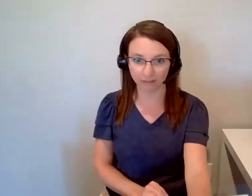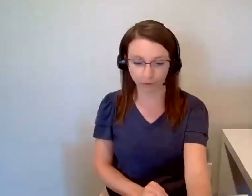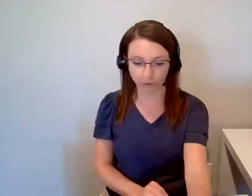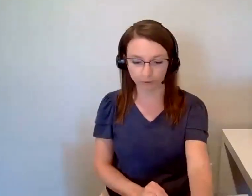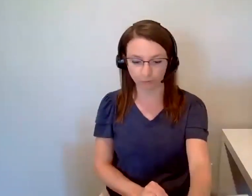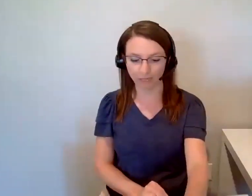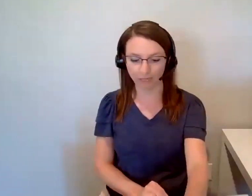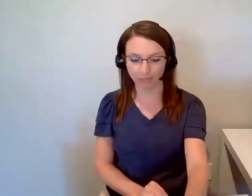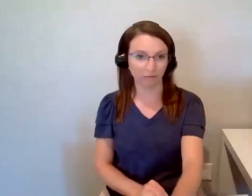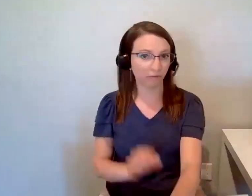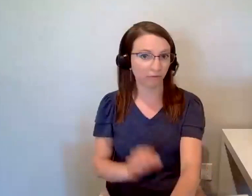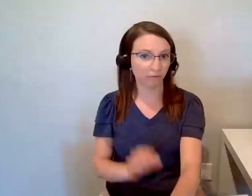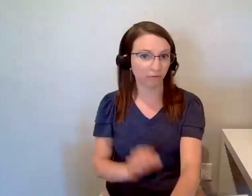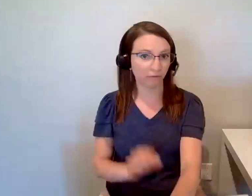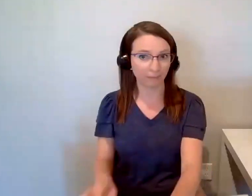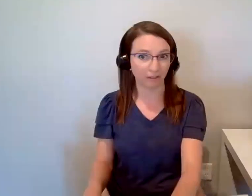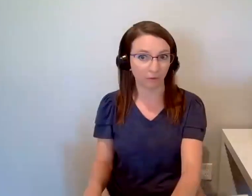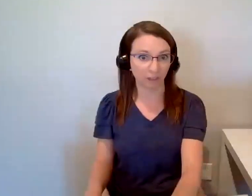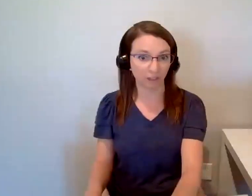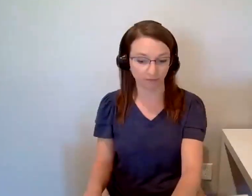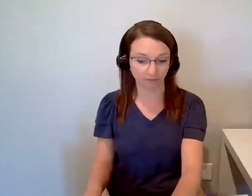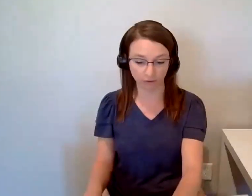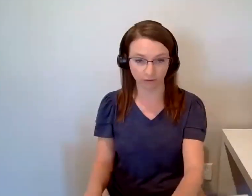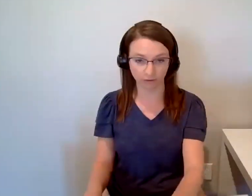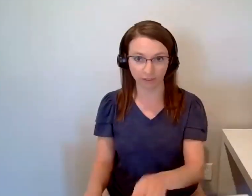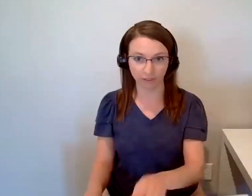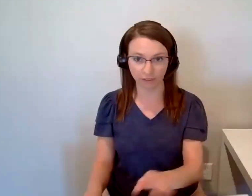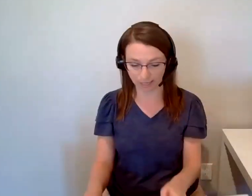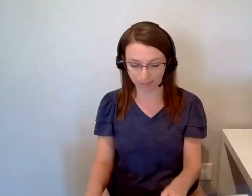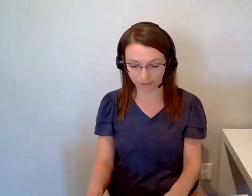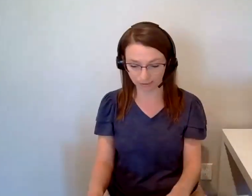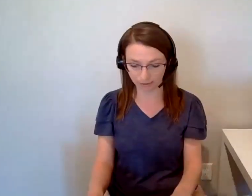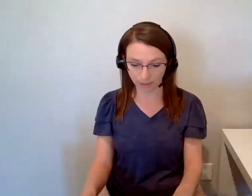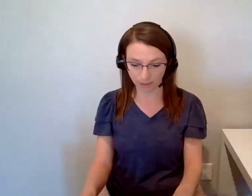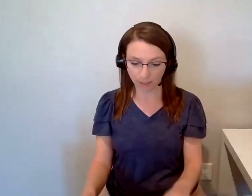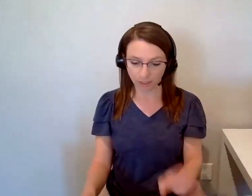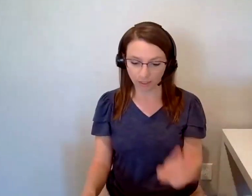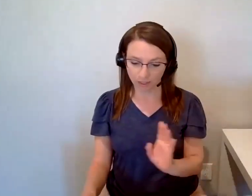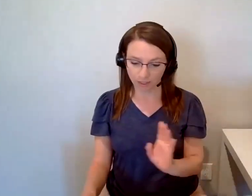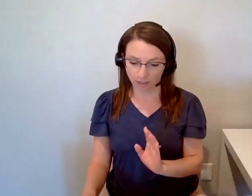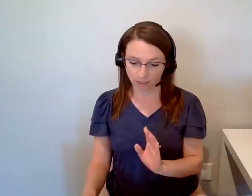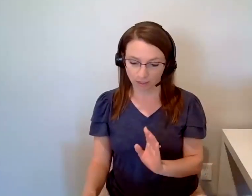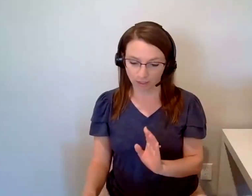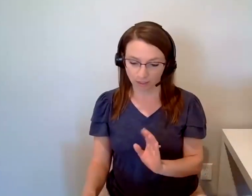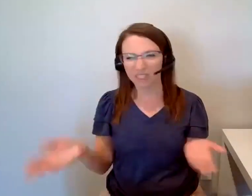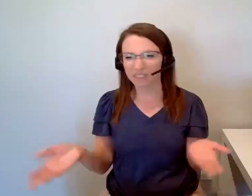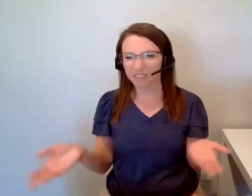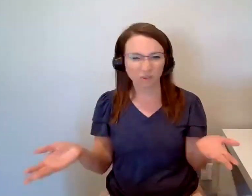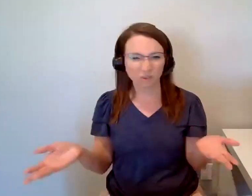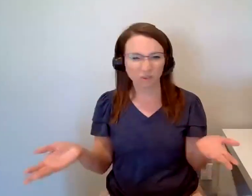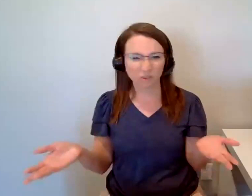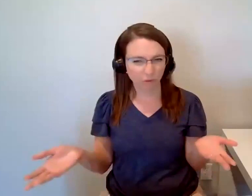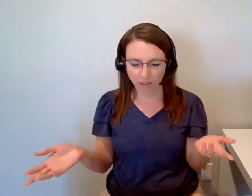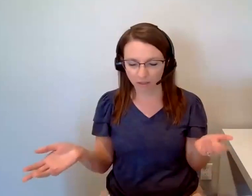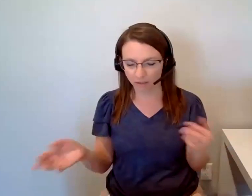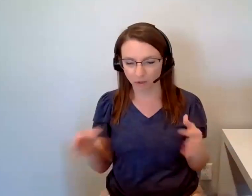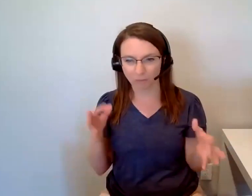study guide for you, which will have all of the vocabulary that we're going to cover in each class. Some things to